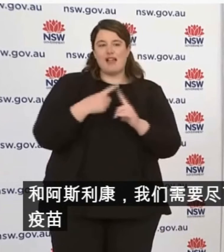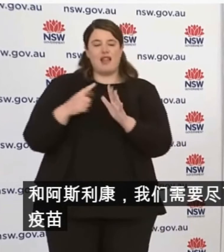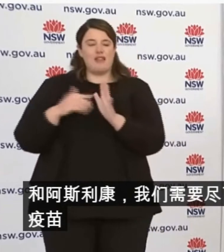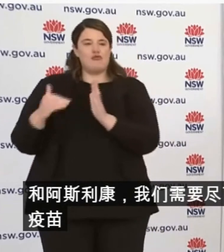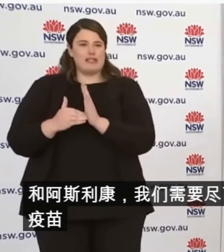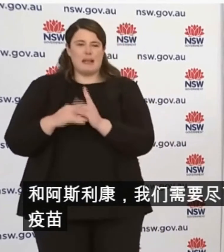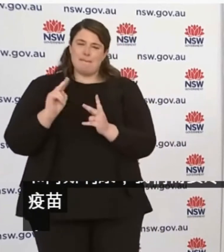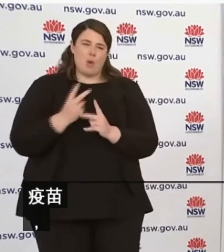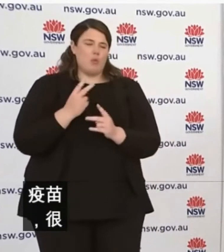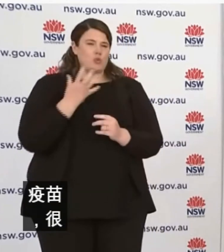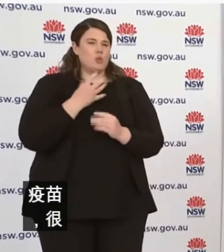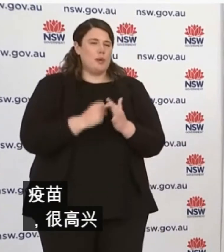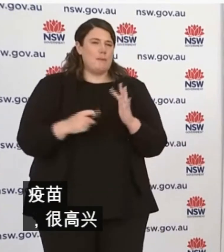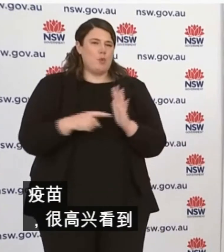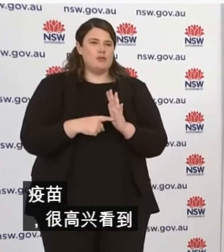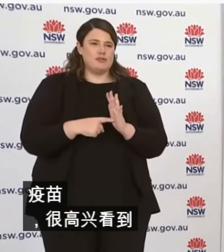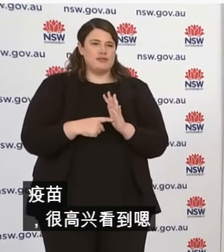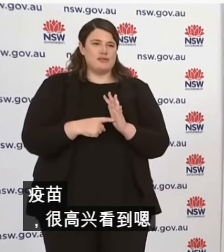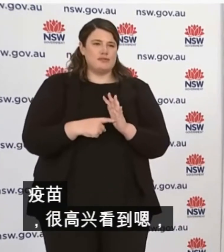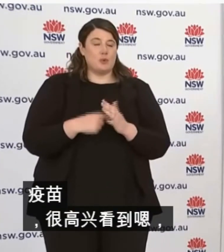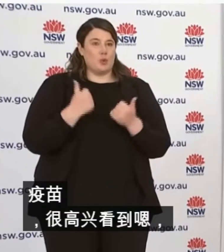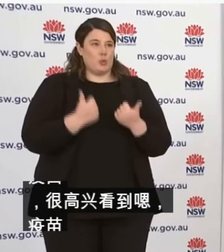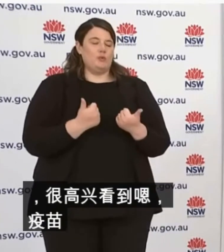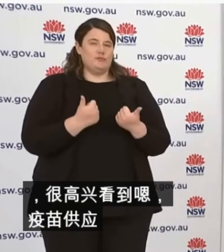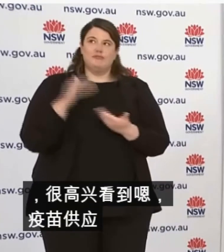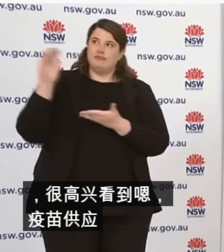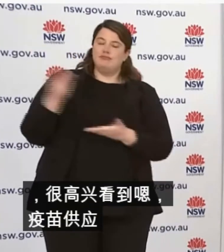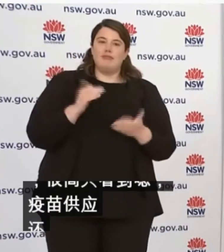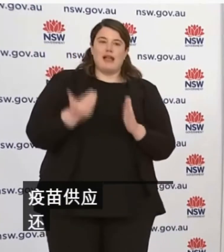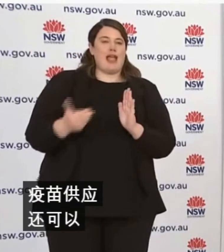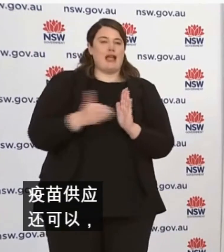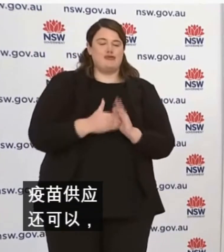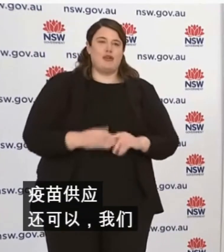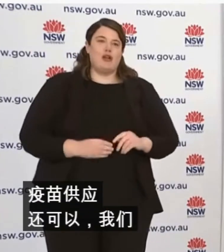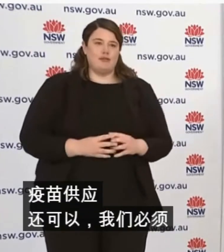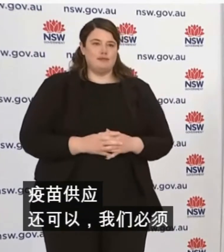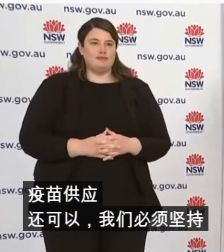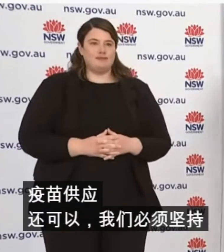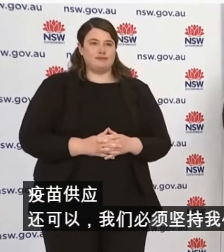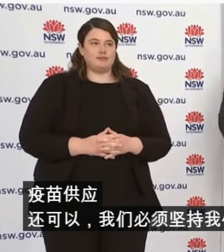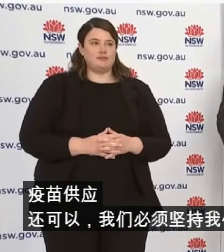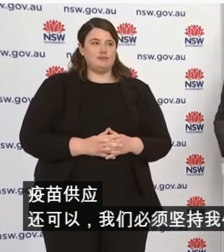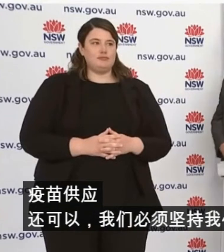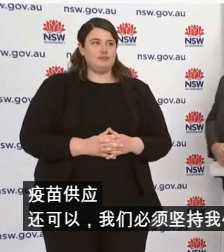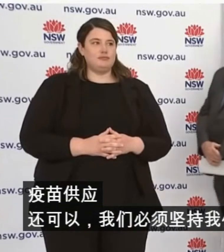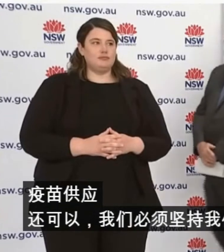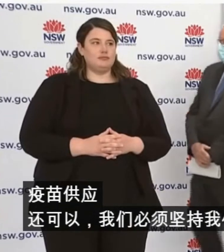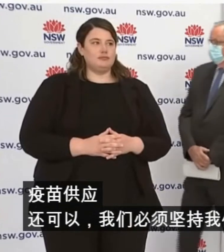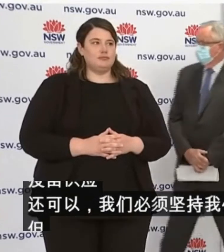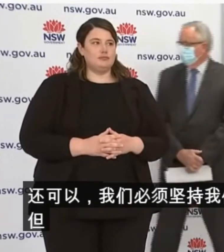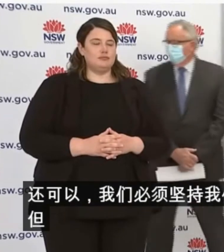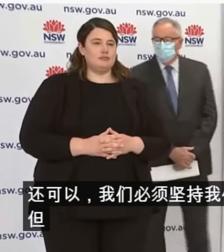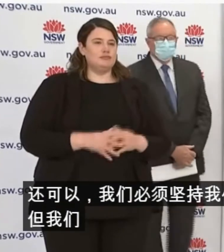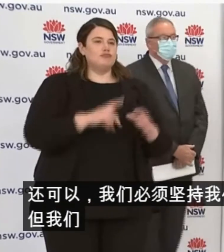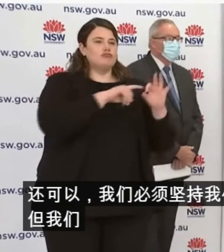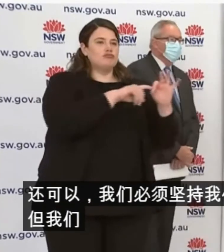vaccine as we can, and it is great to see that vaccine supply. Dr. Chan, do we have to? Dr. Chan, are we at the